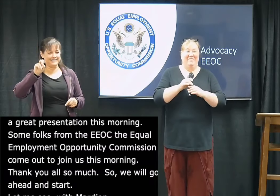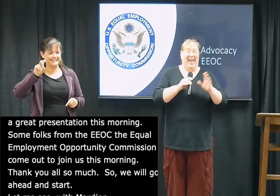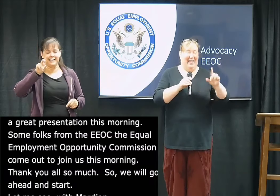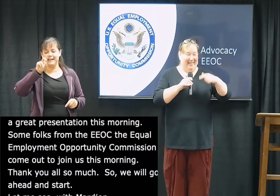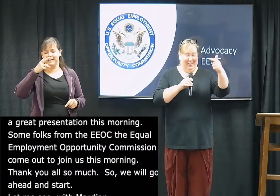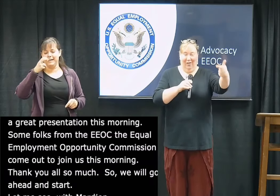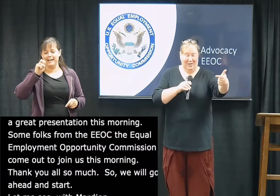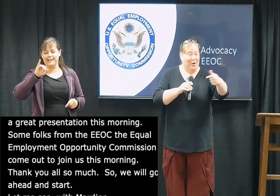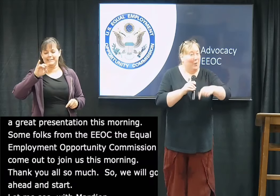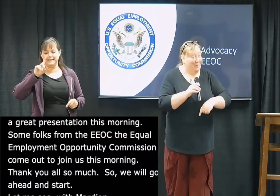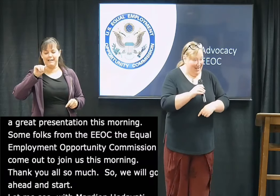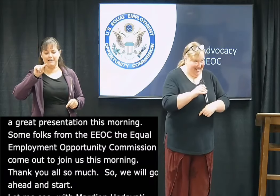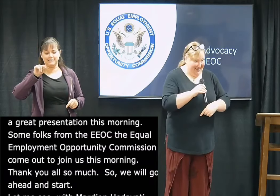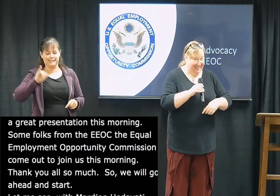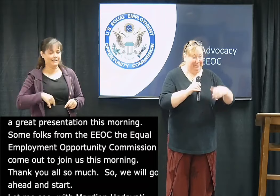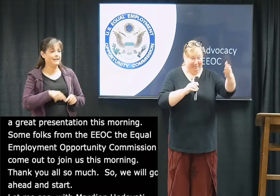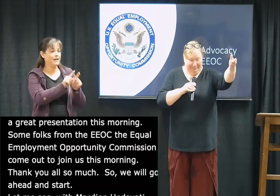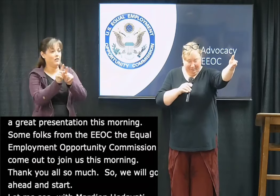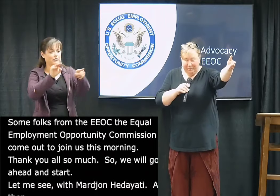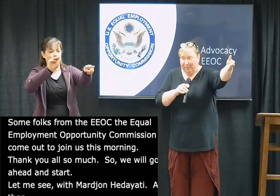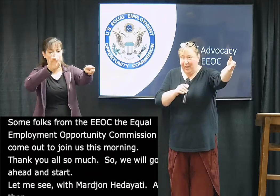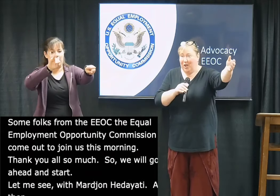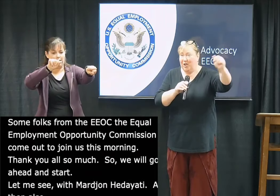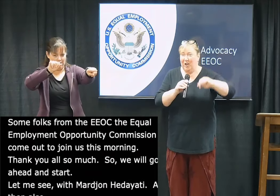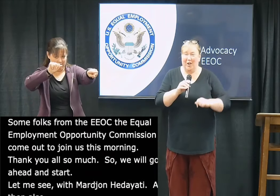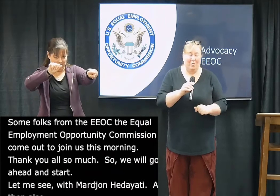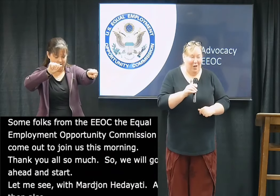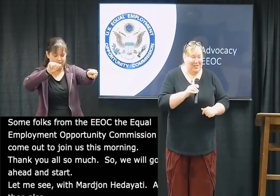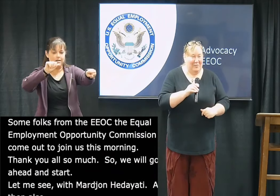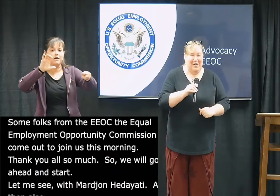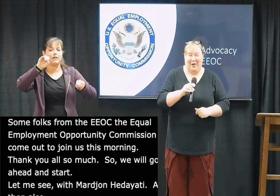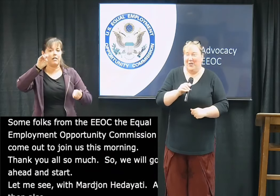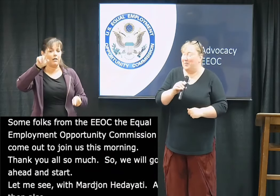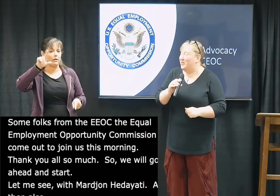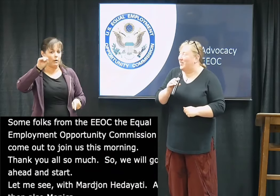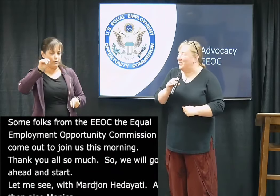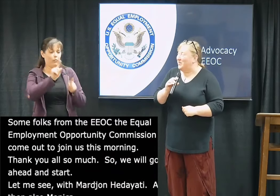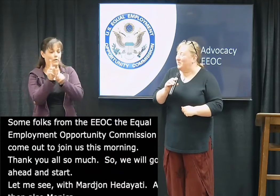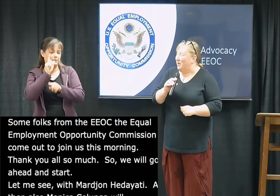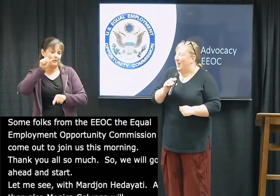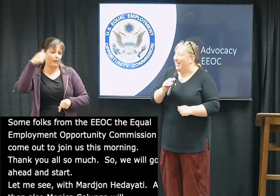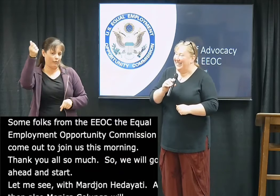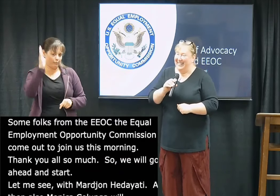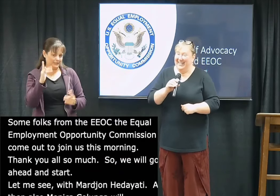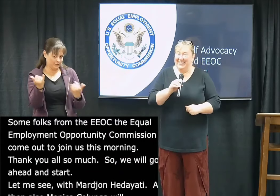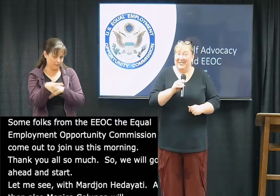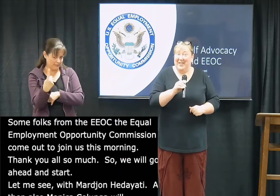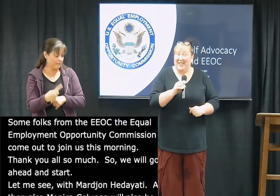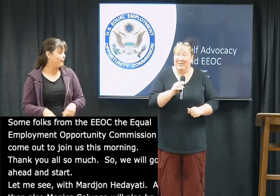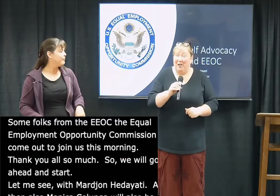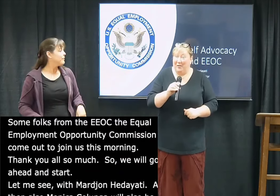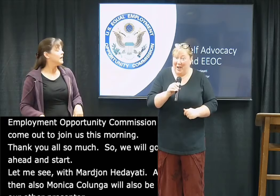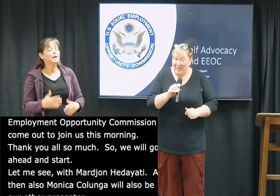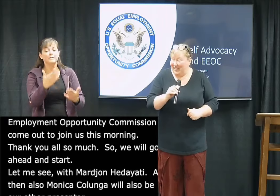And then also Monica Kalunga will also be our other presenter this morning. So thank you all for coming this